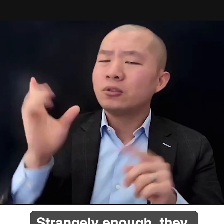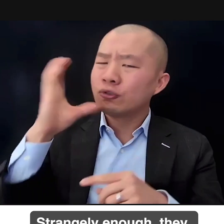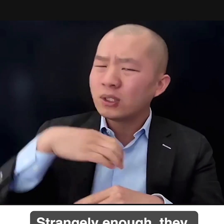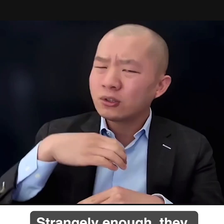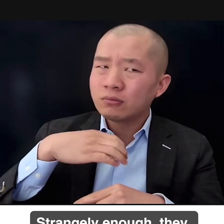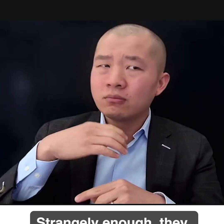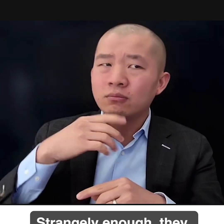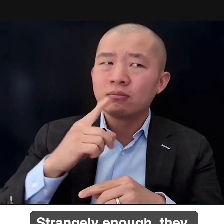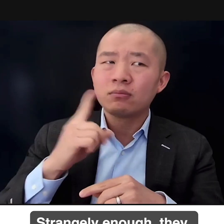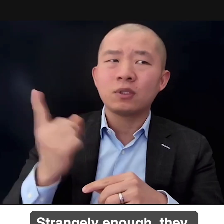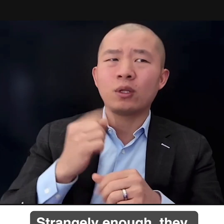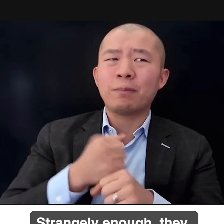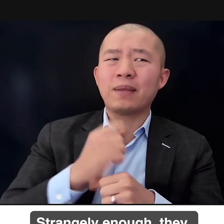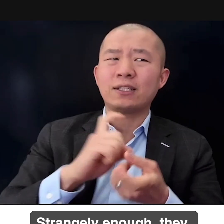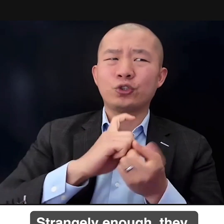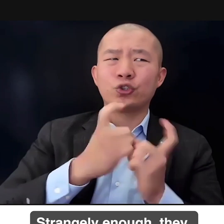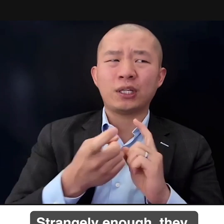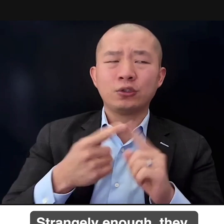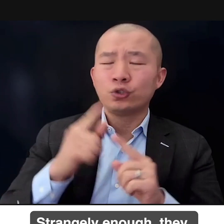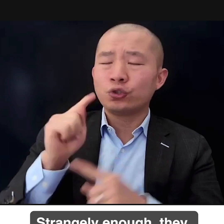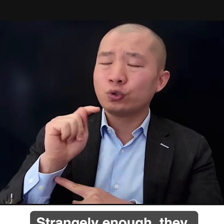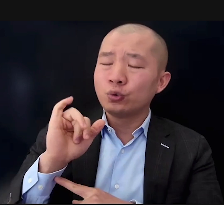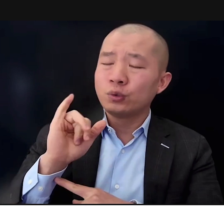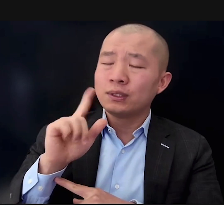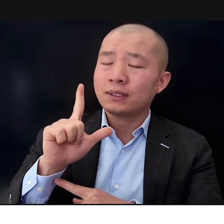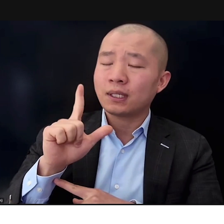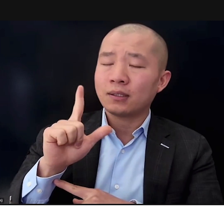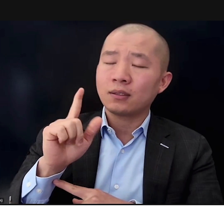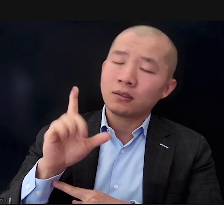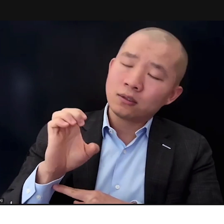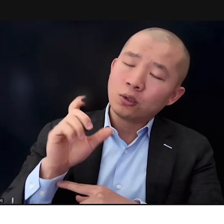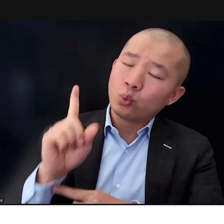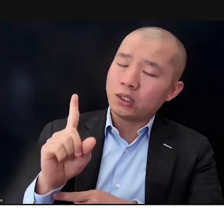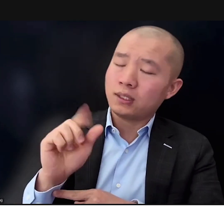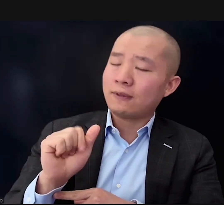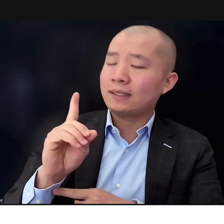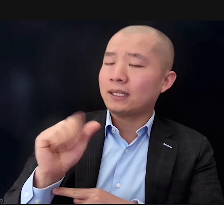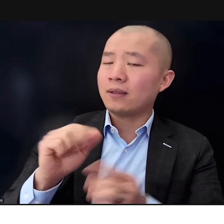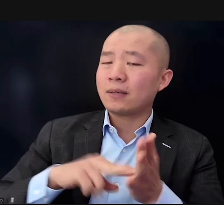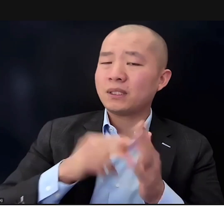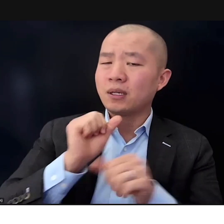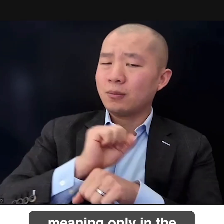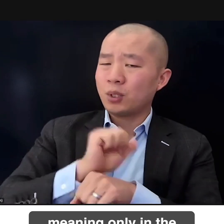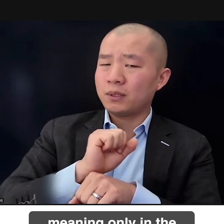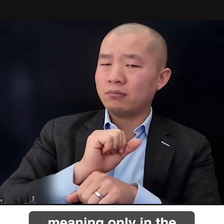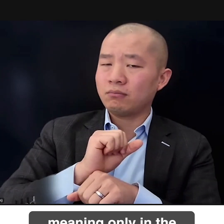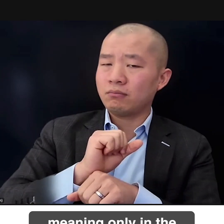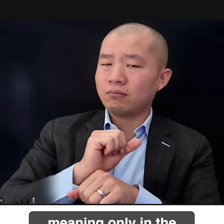Strangely enough, they only made this change to Title I of the ADA, meaning only